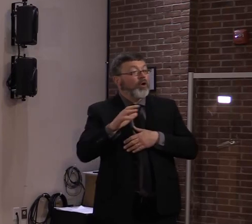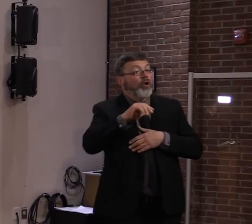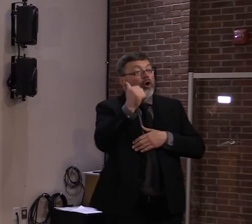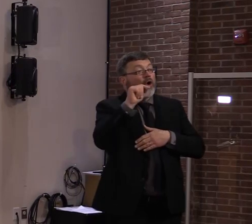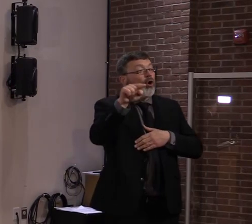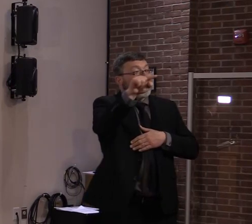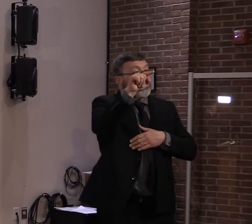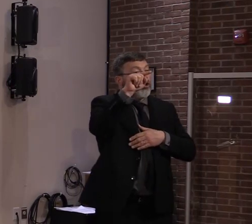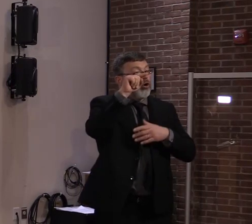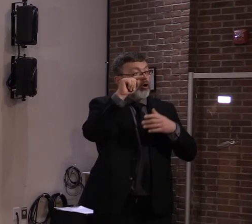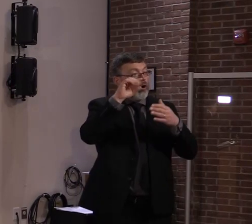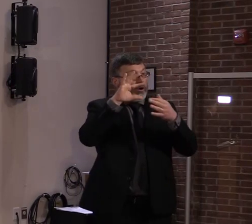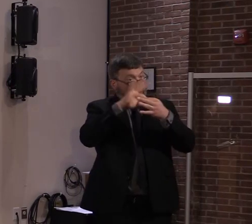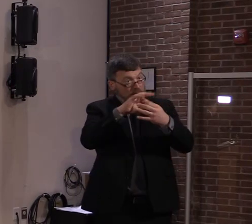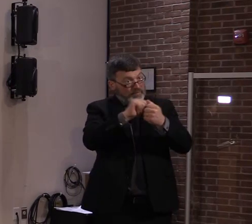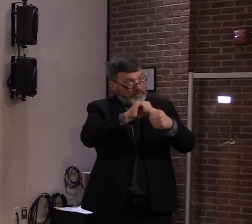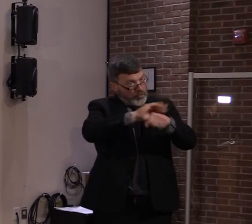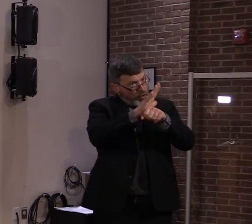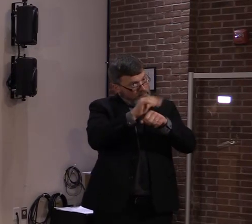we have also